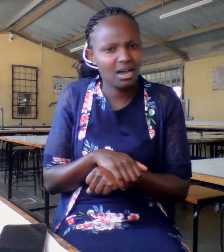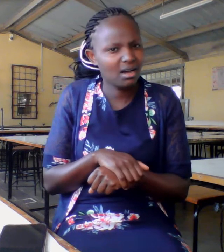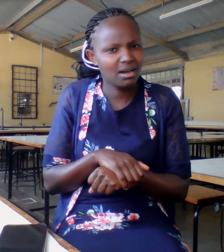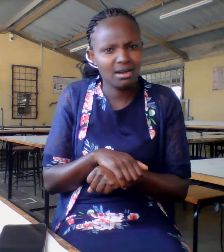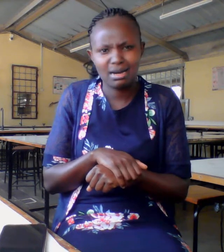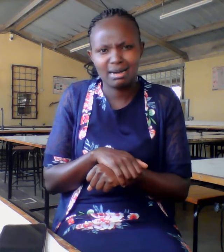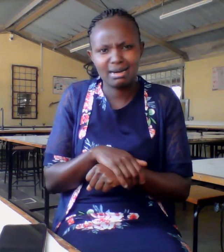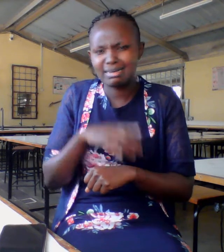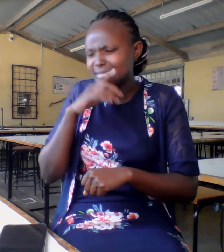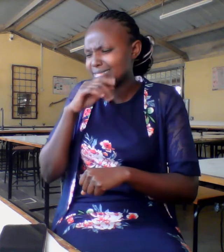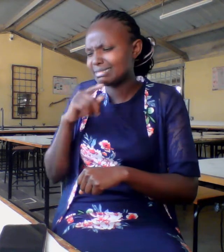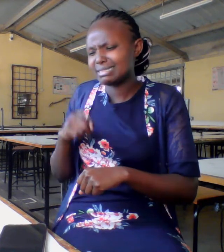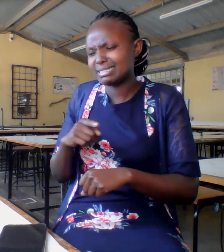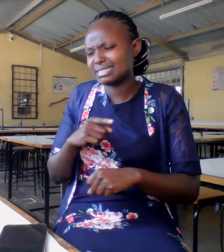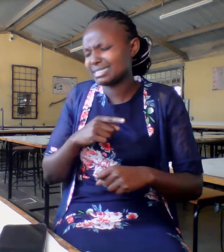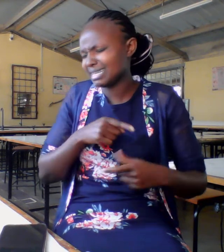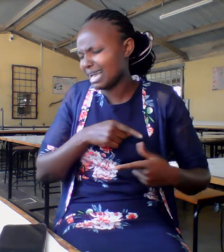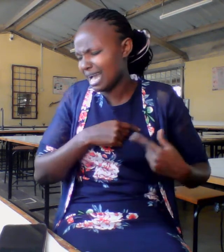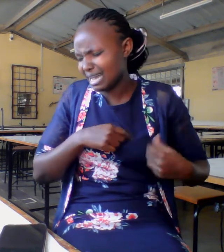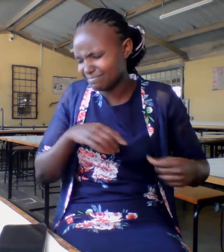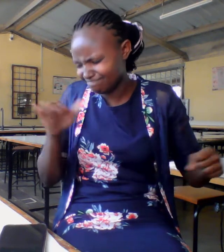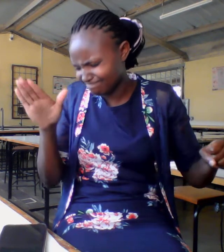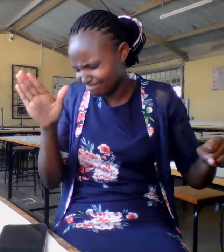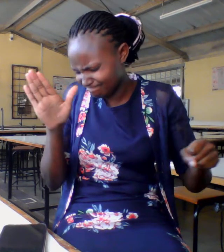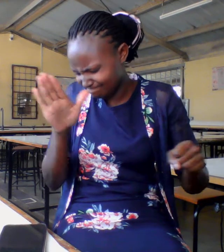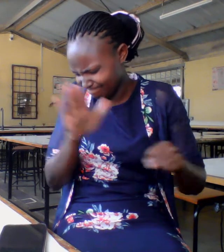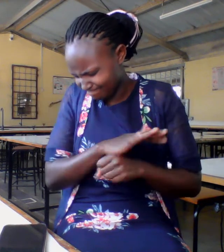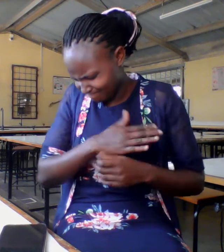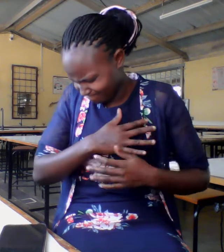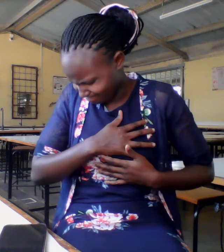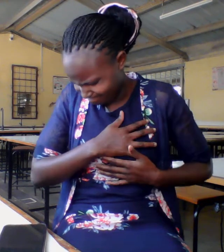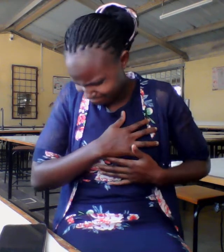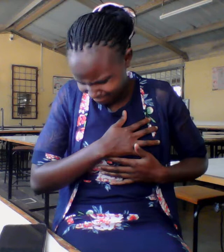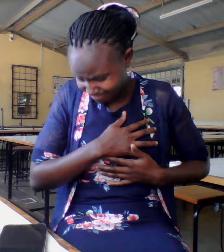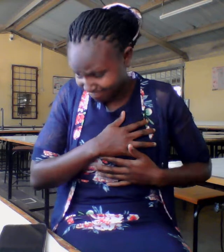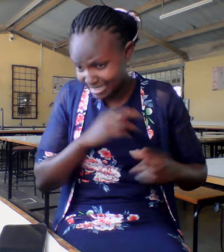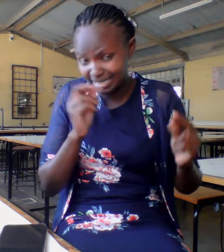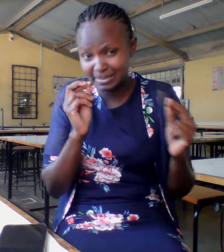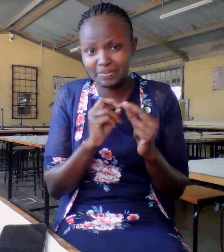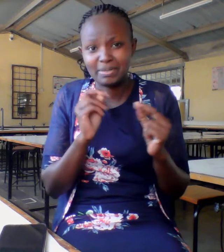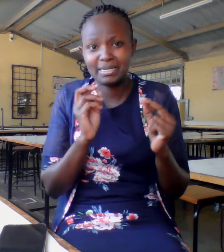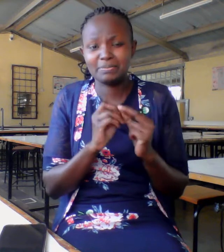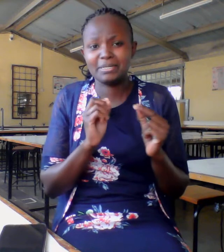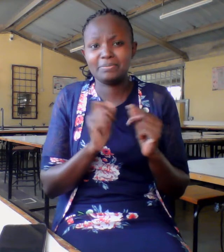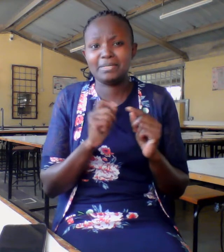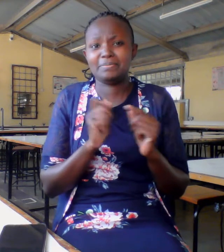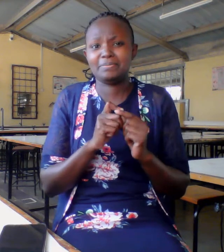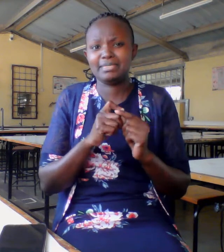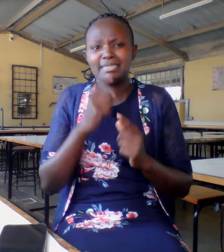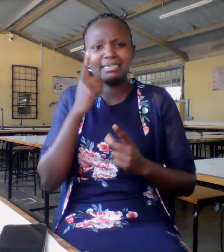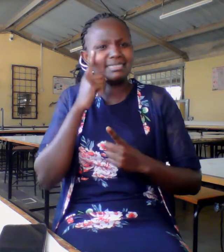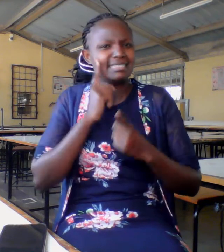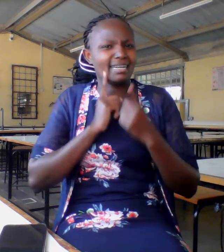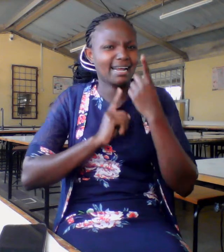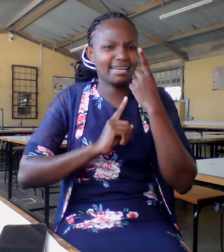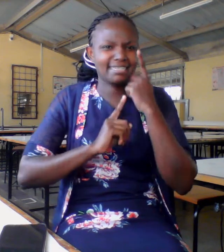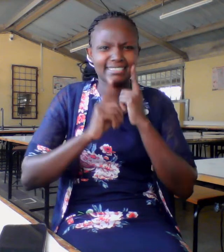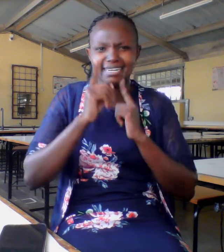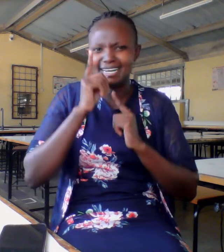was filled with more pain in his heart, and he cried more and more. It was